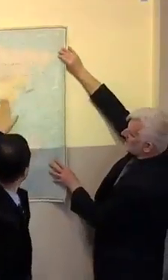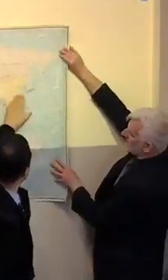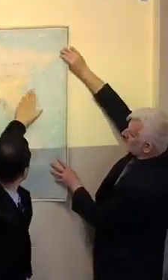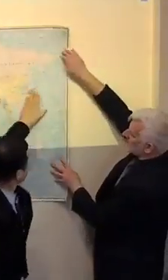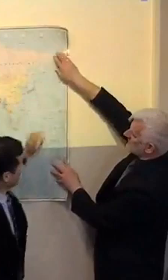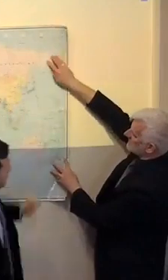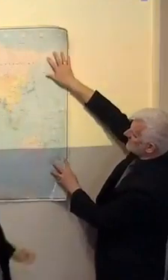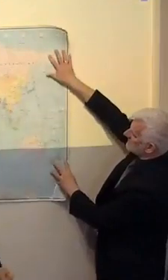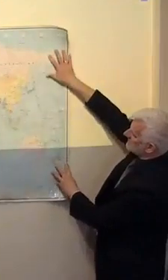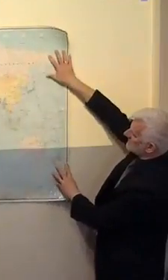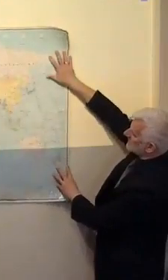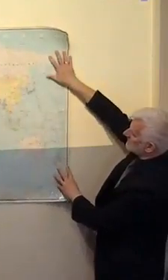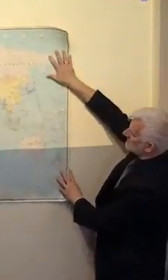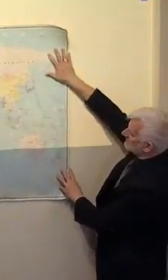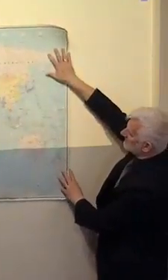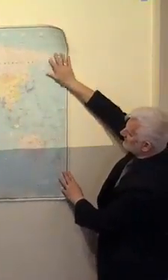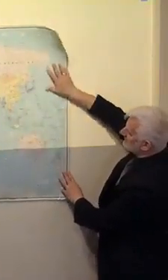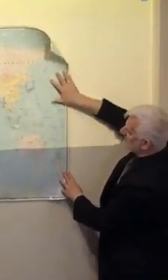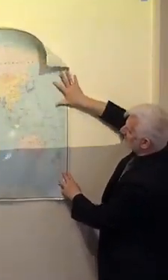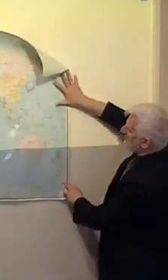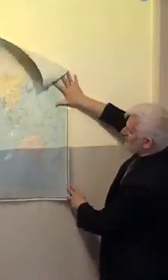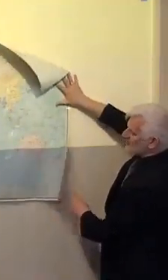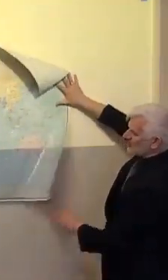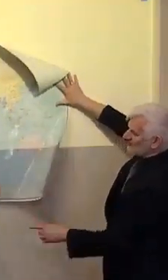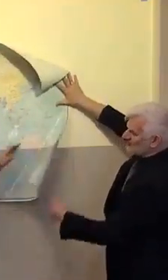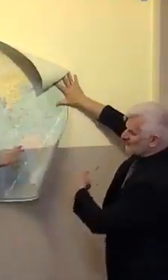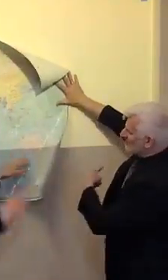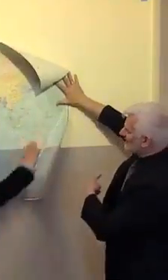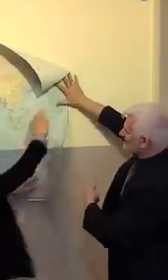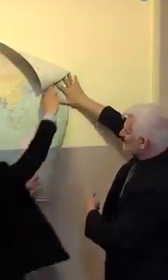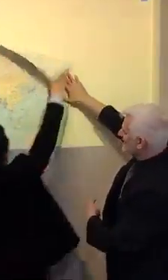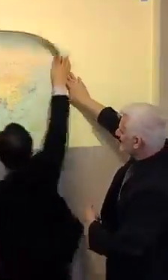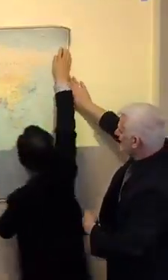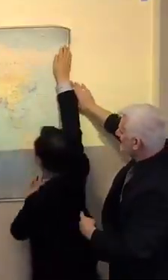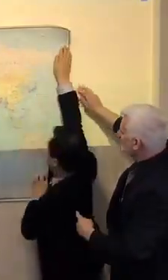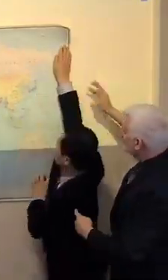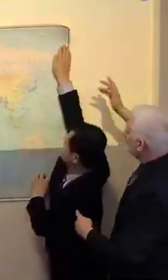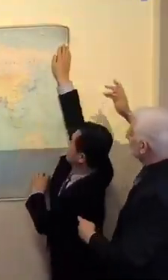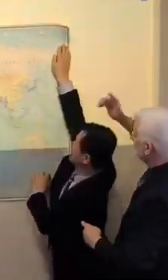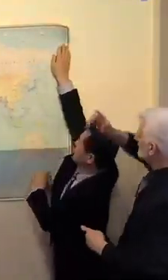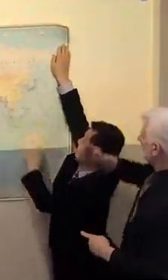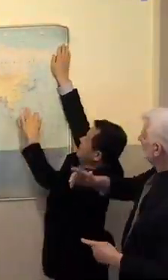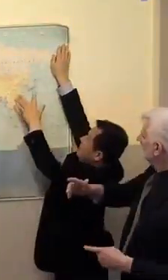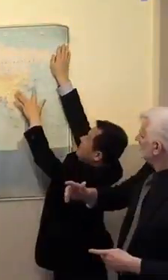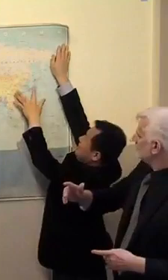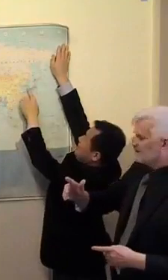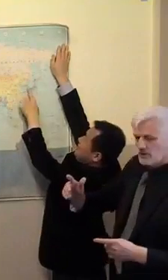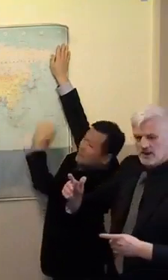China and Japan. you hold that from here.